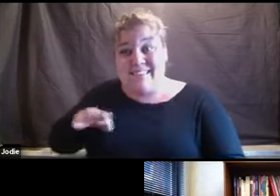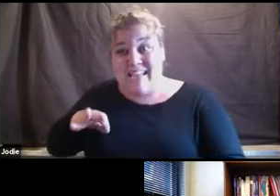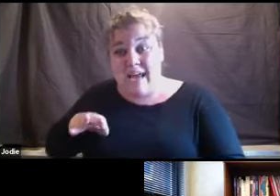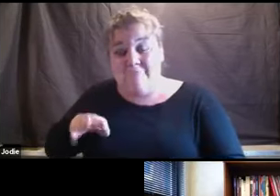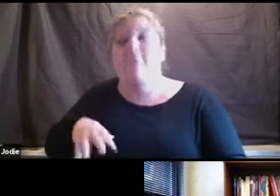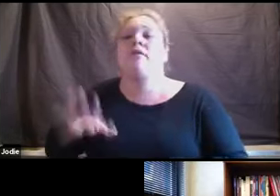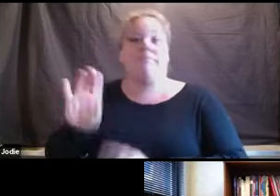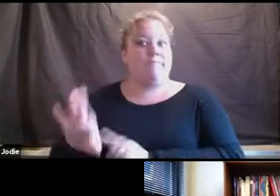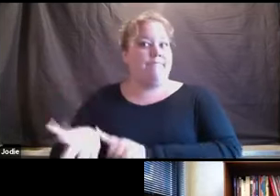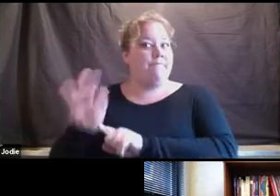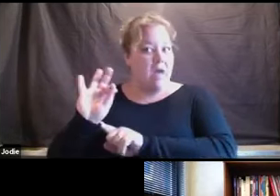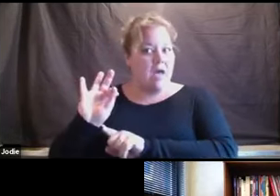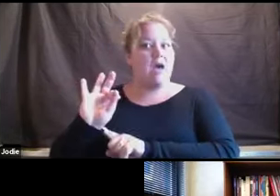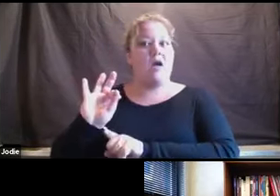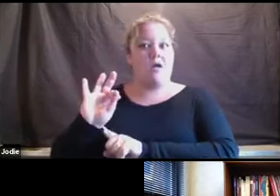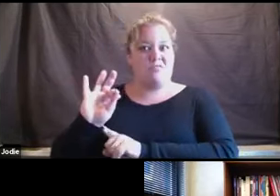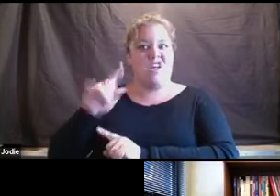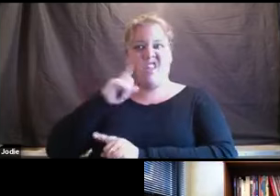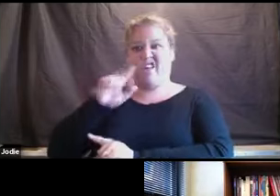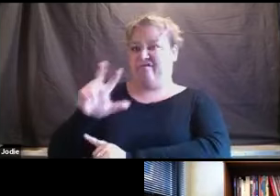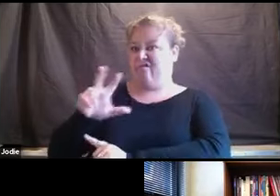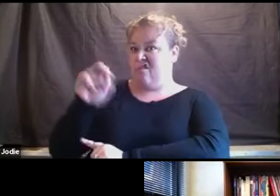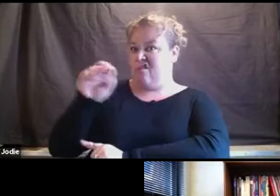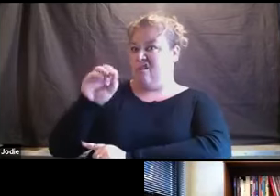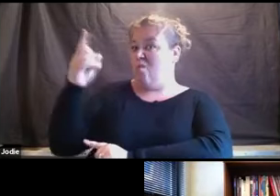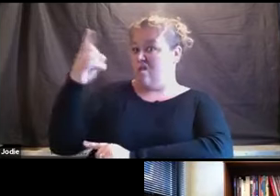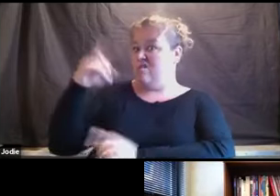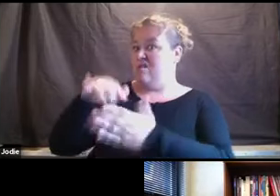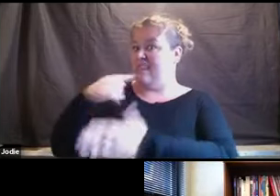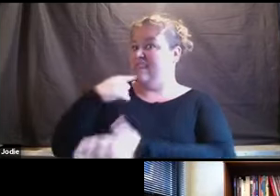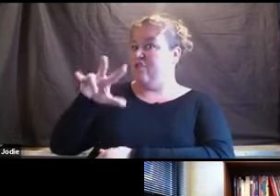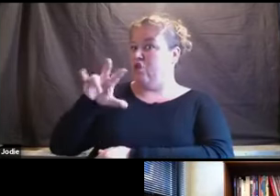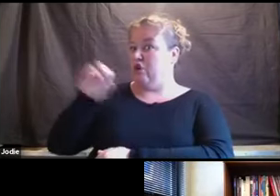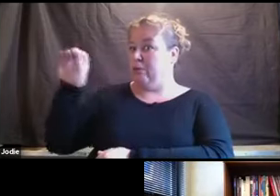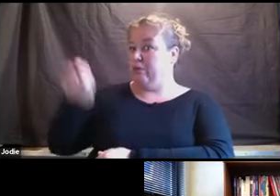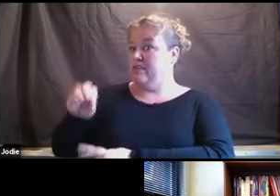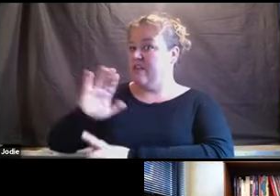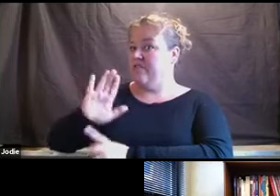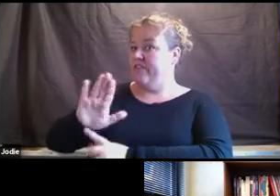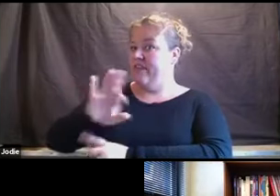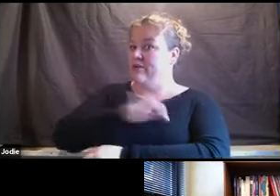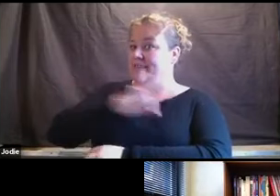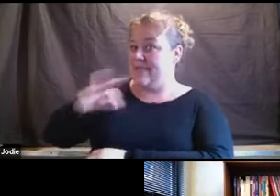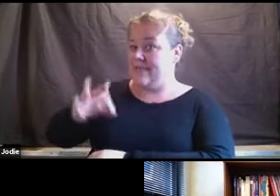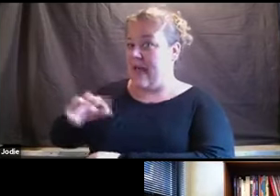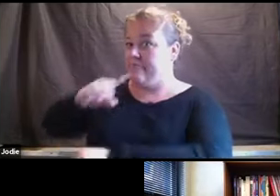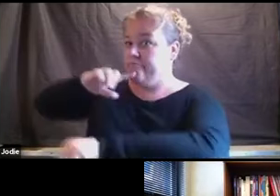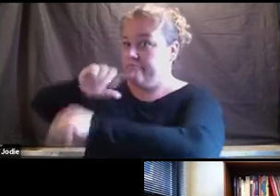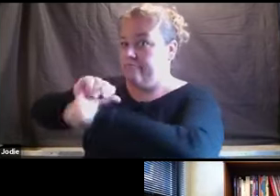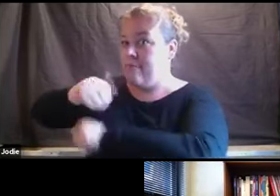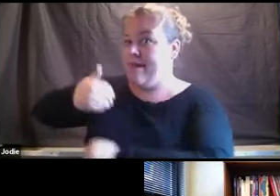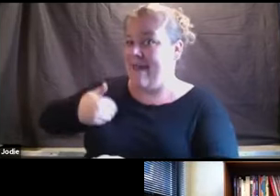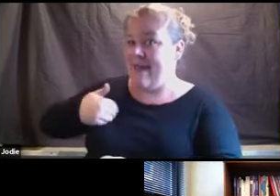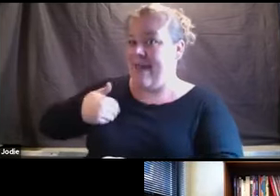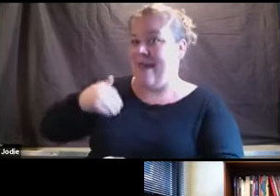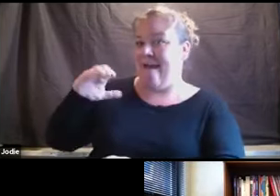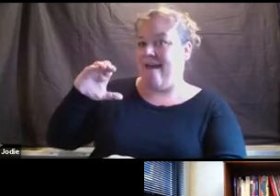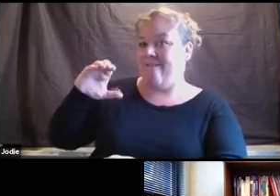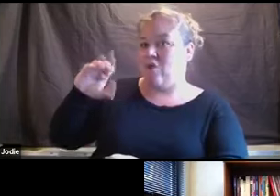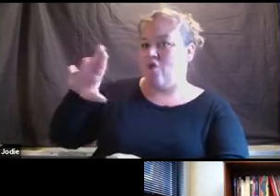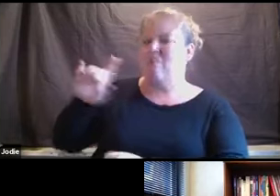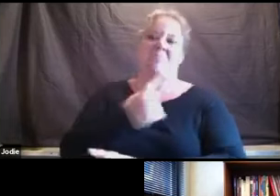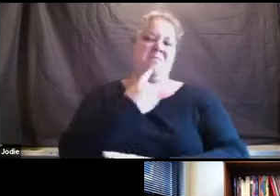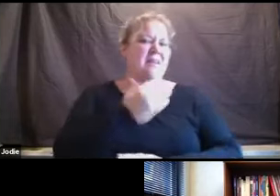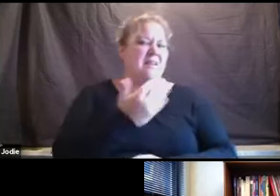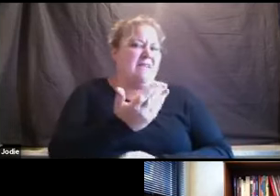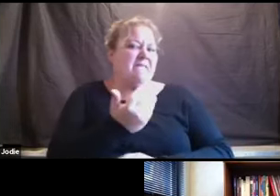study where it was up to 30% of their their staff, or sorry, 15 to 30%, if I'm